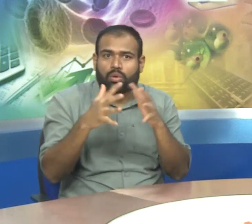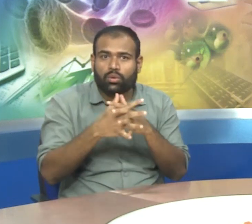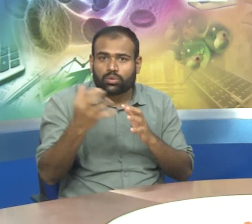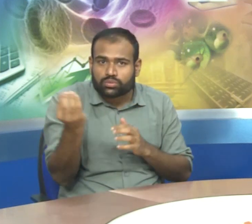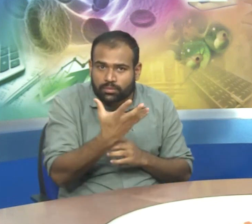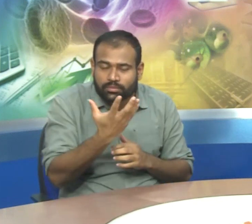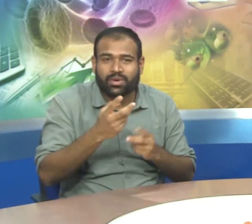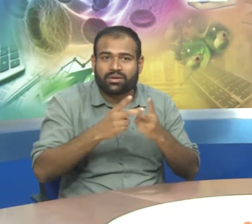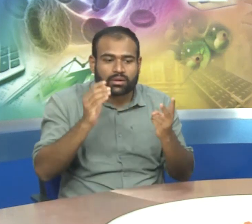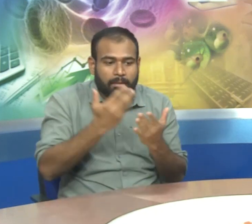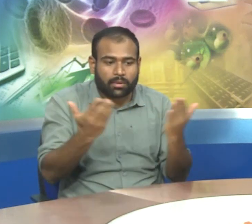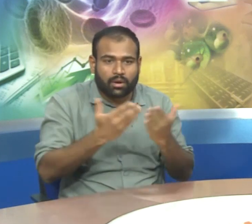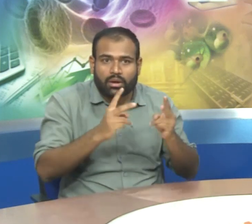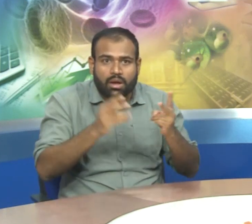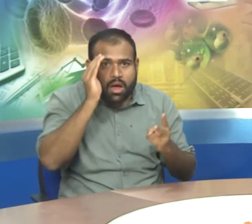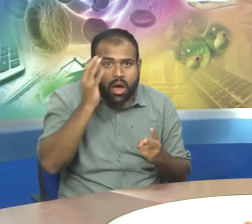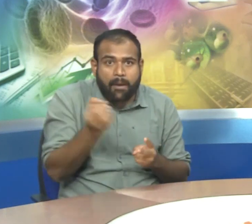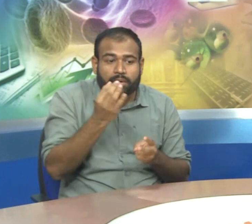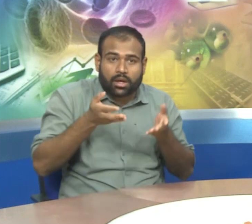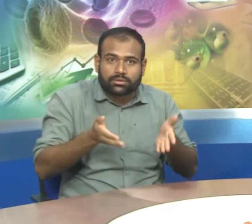These are all the current awareness services.